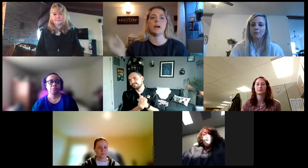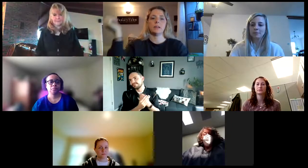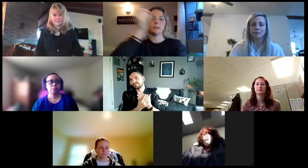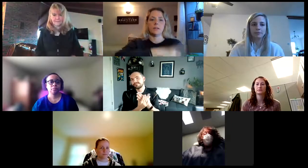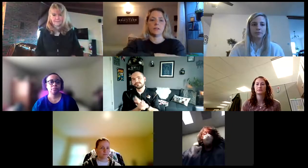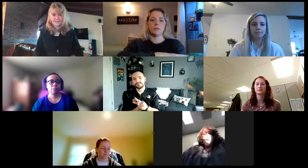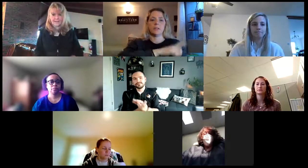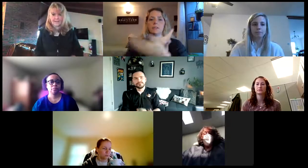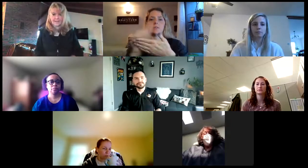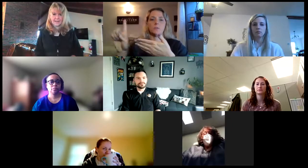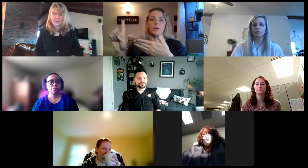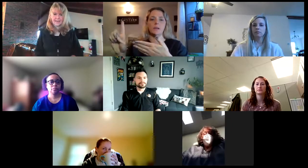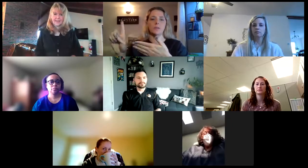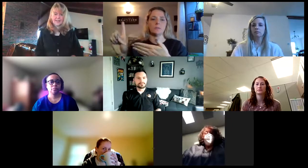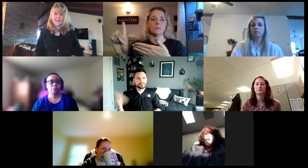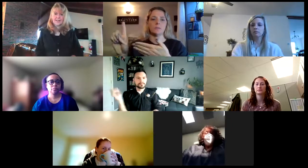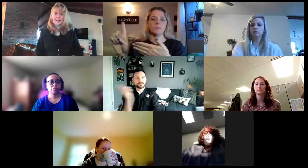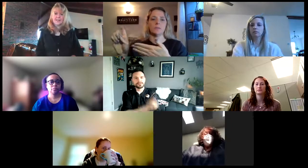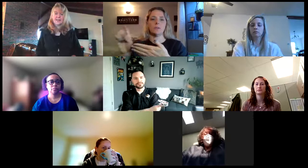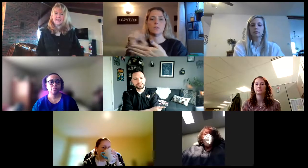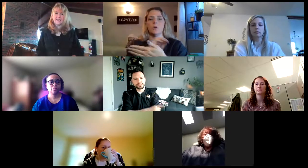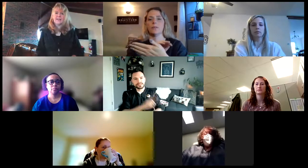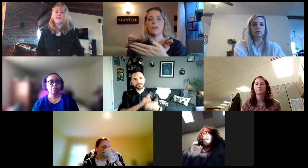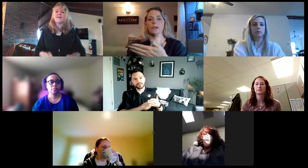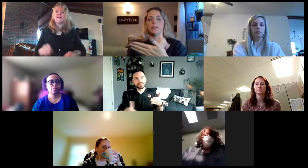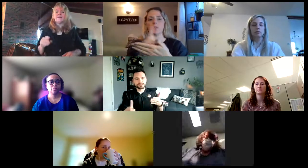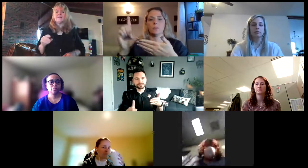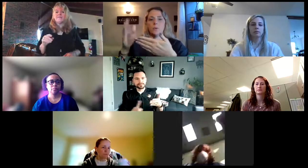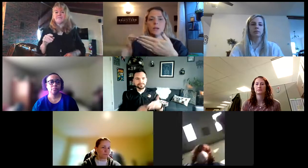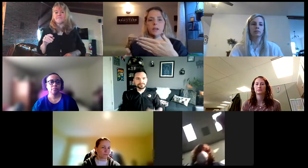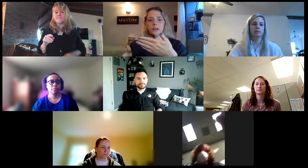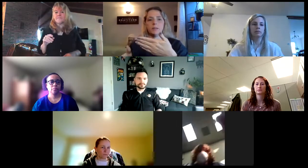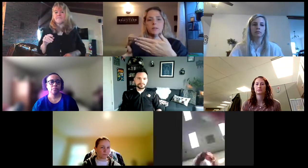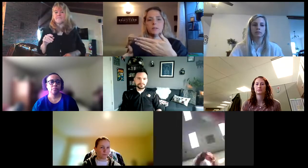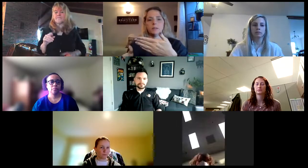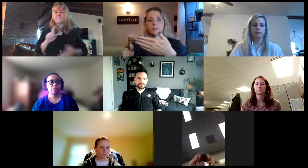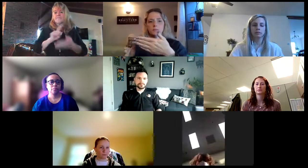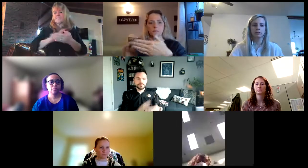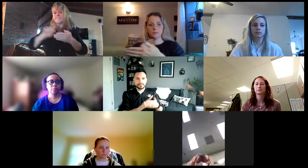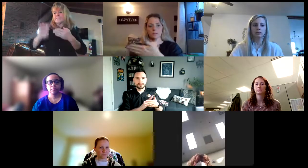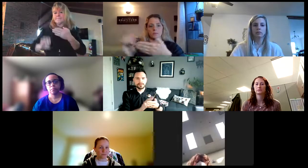then we've got, you know, days of the week, or we've got the weekend.